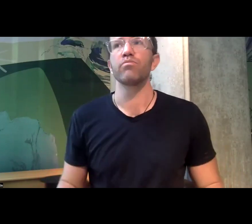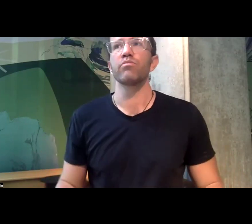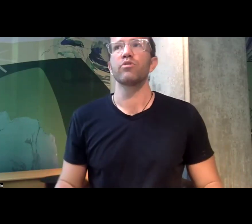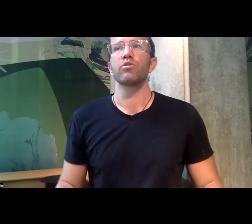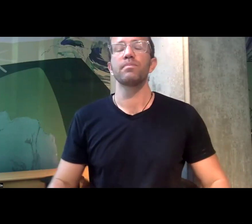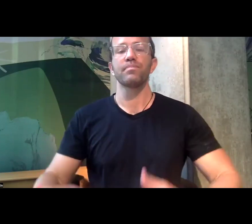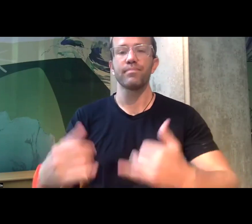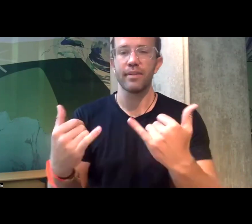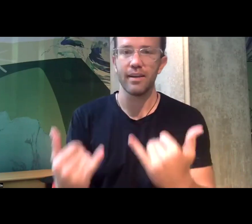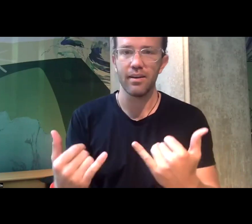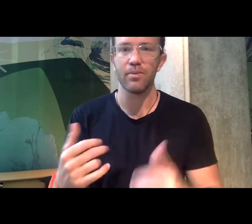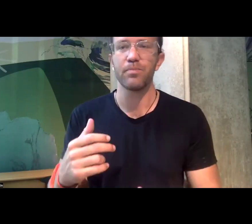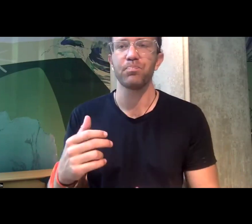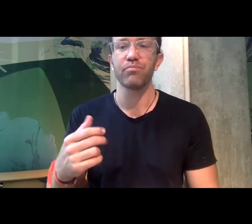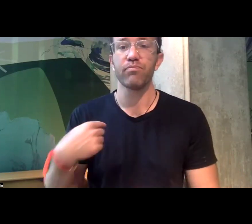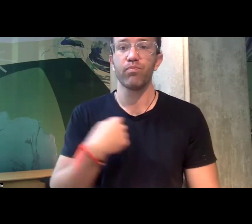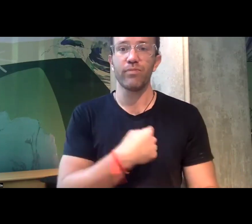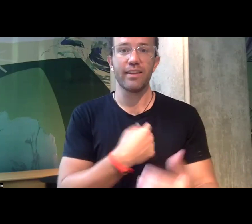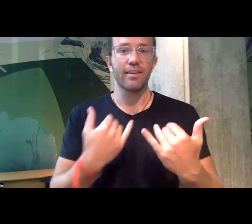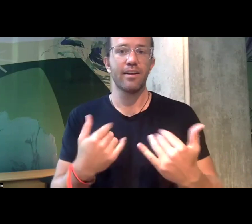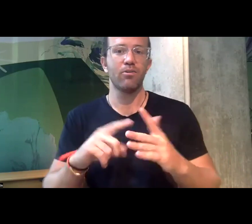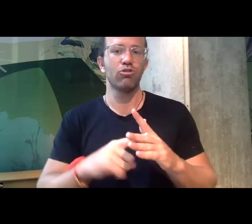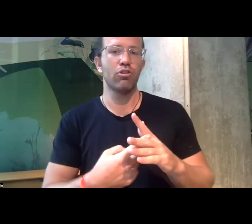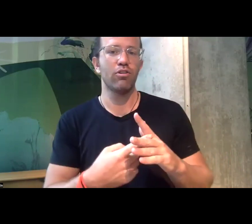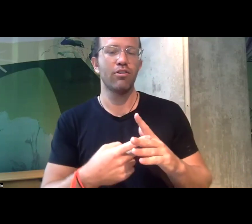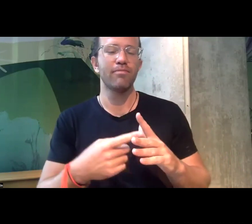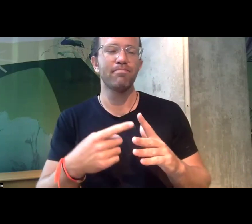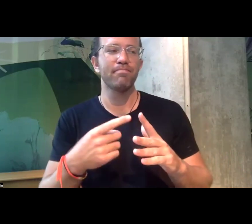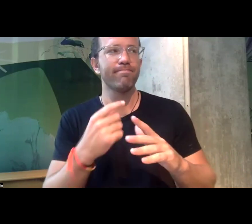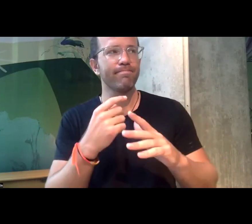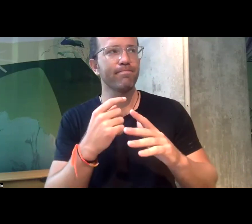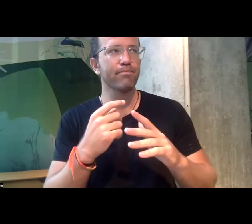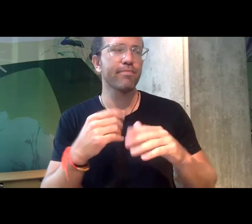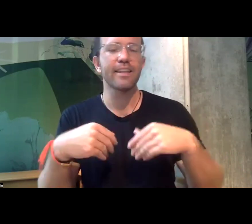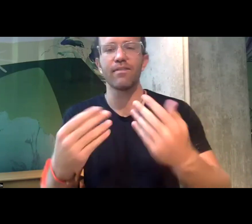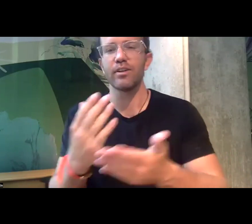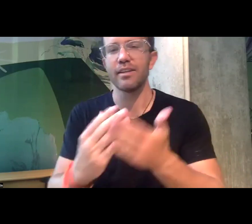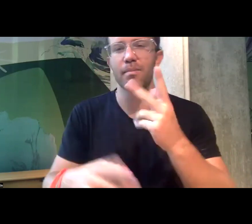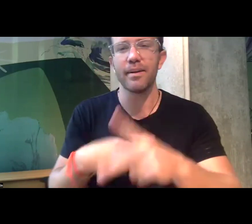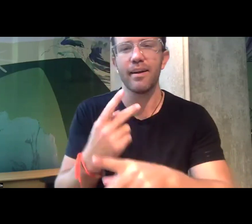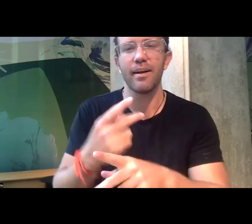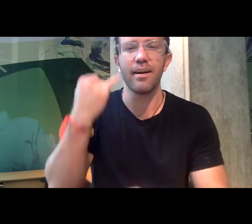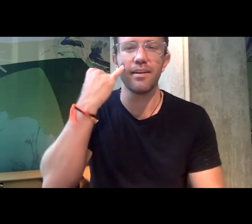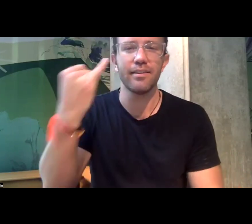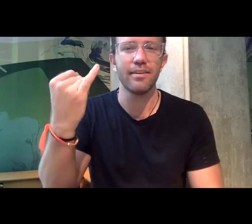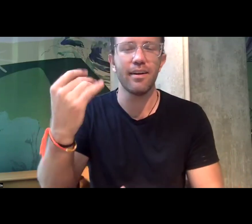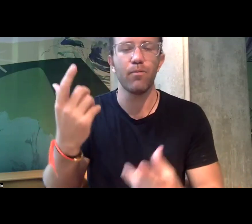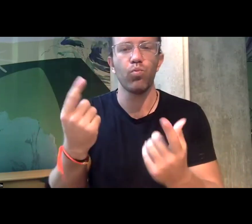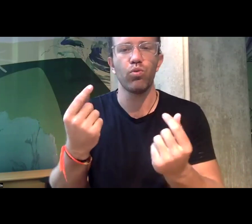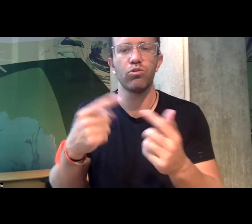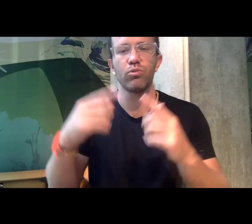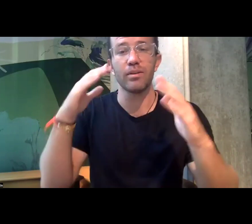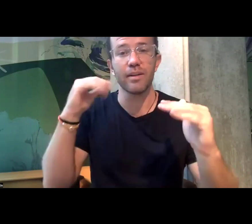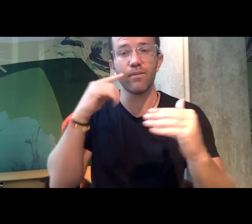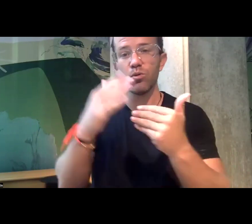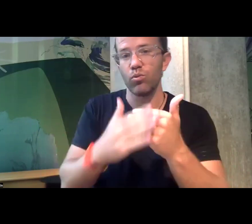some rules that we need to live by. So we're going to start today. I'll give you